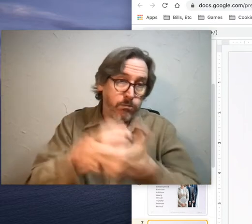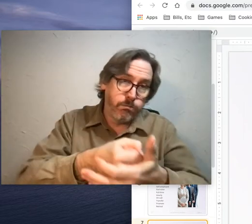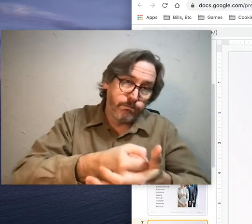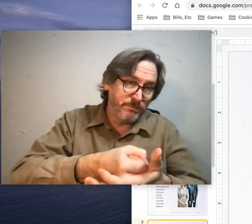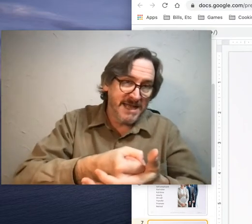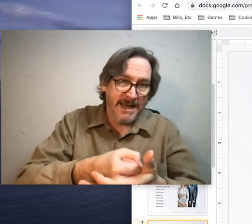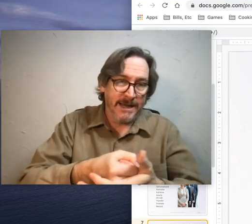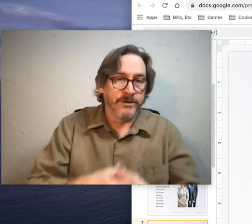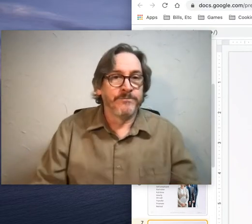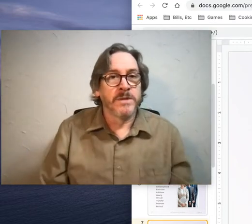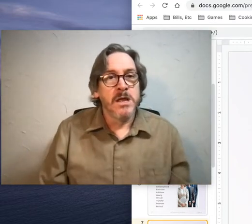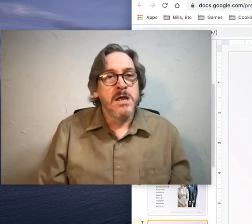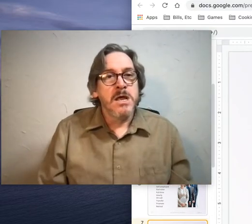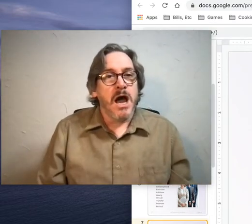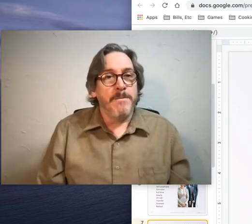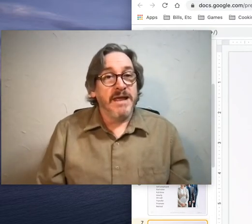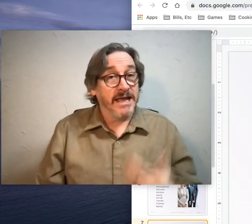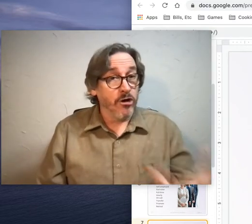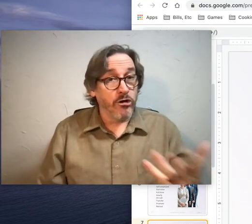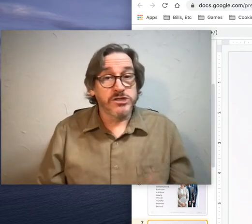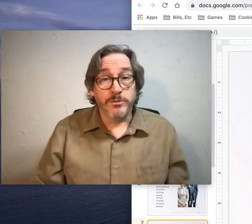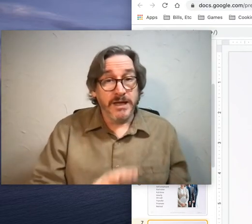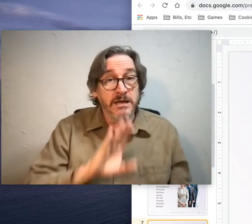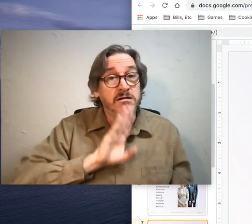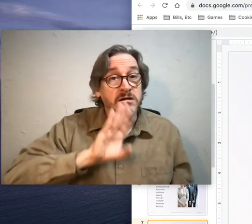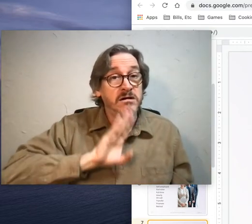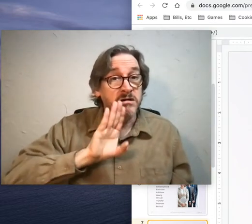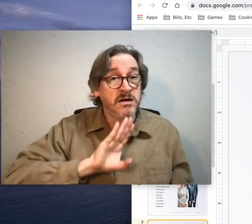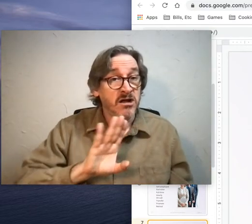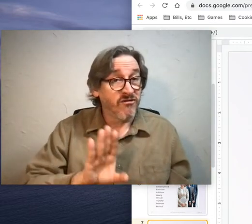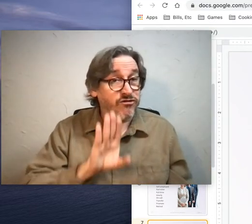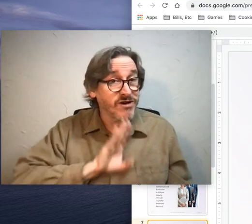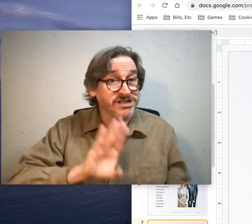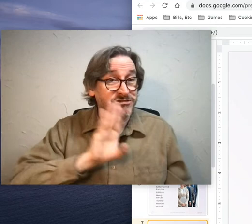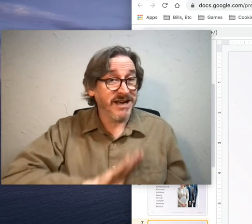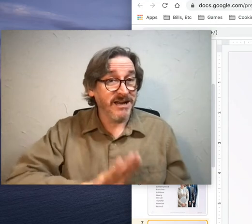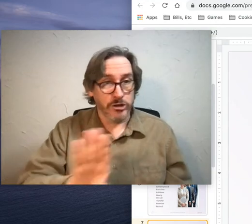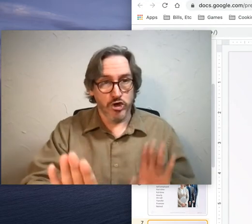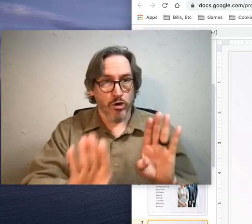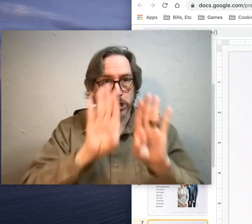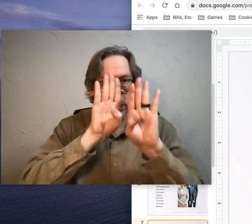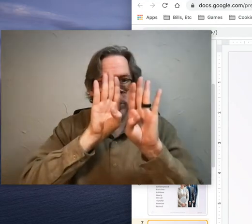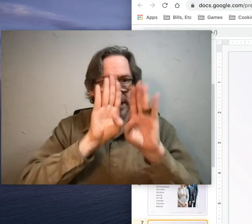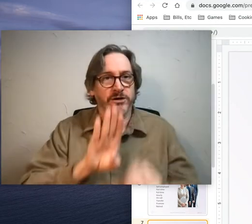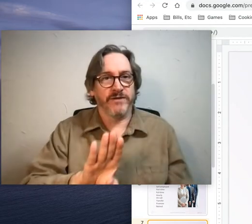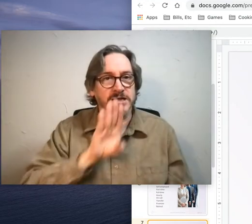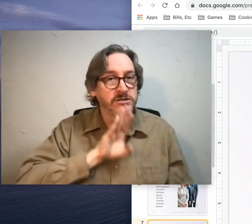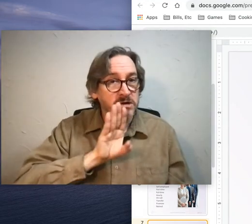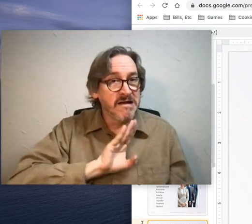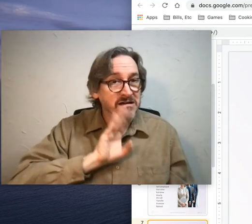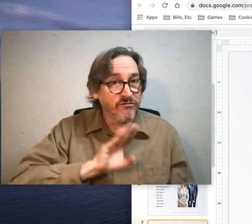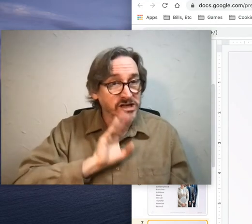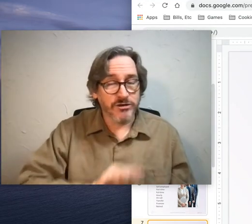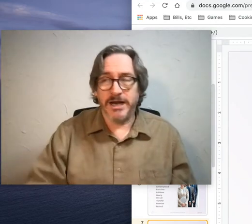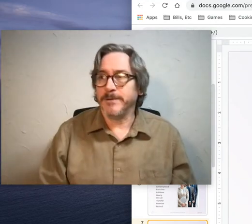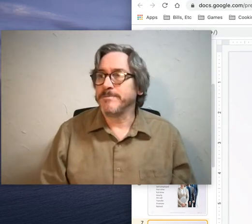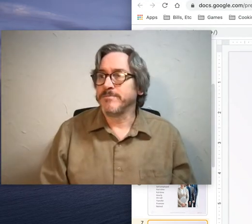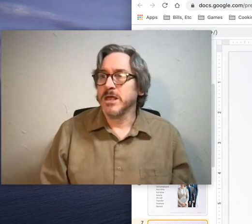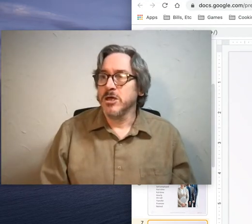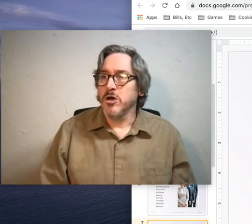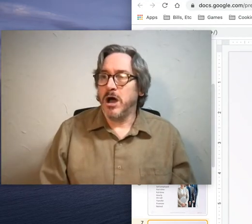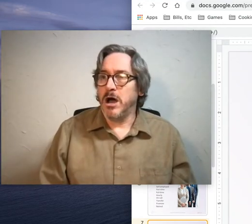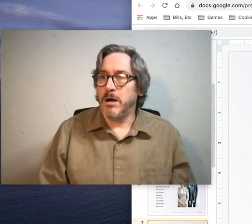wall, dead end. It can also be frustrating, door closing on your face, frustrating,